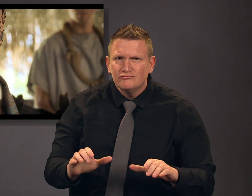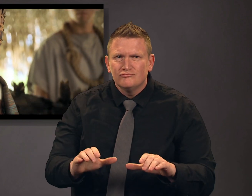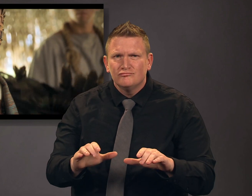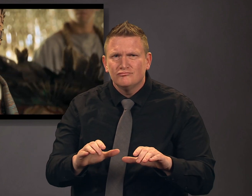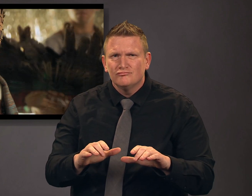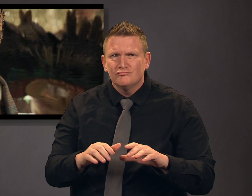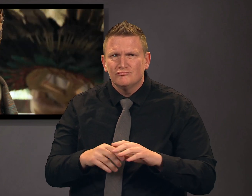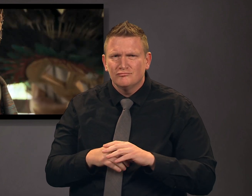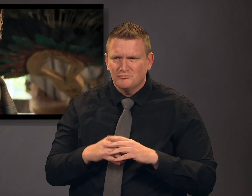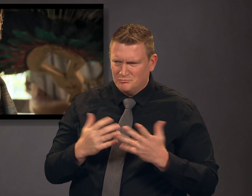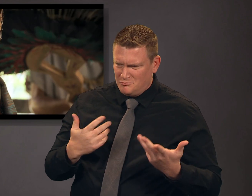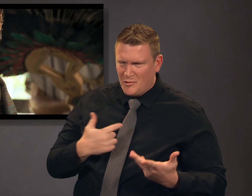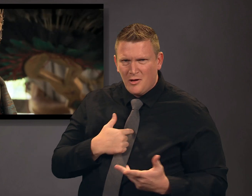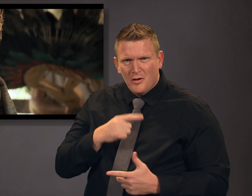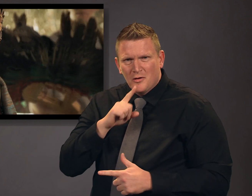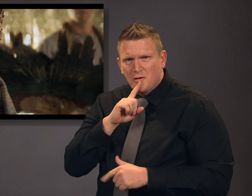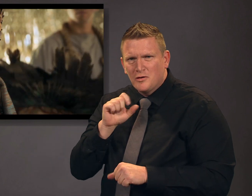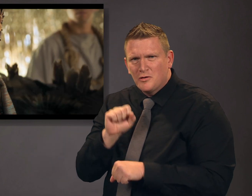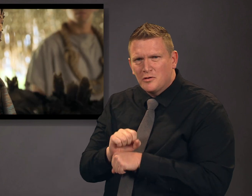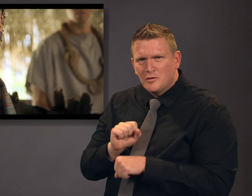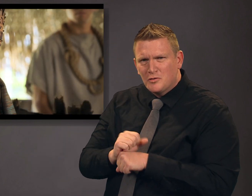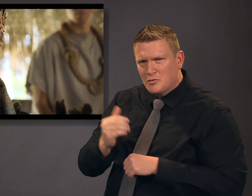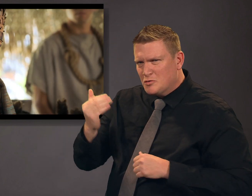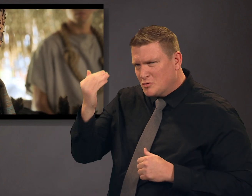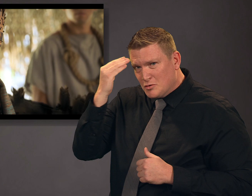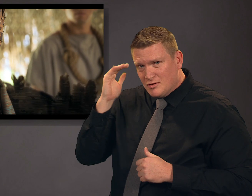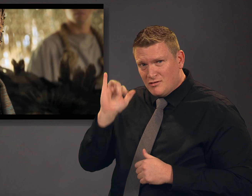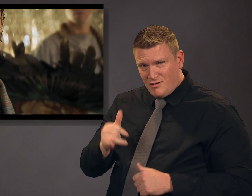Now I surely know that this is the great spirit.